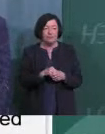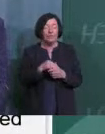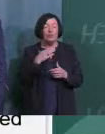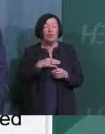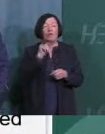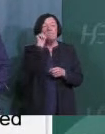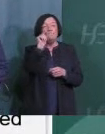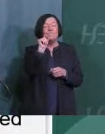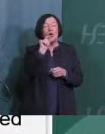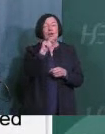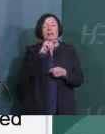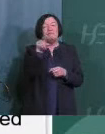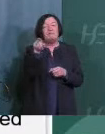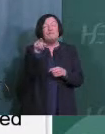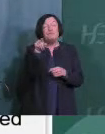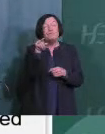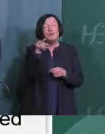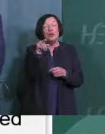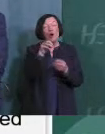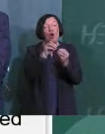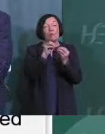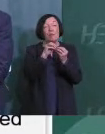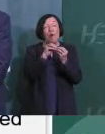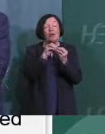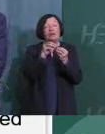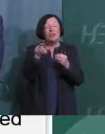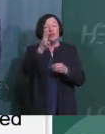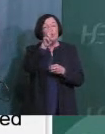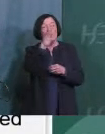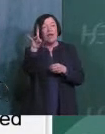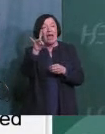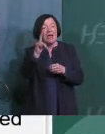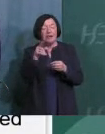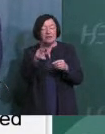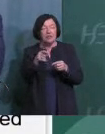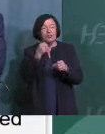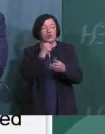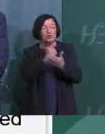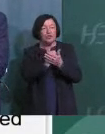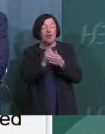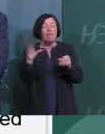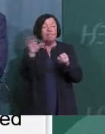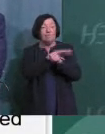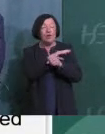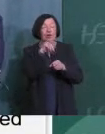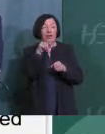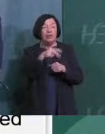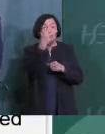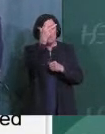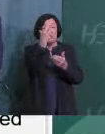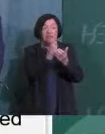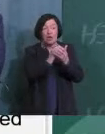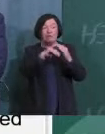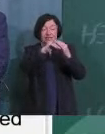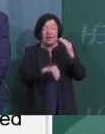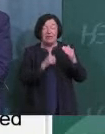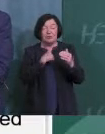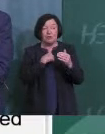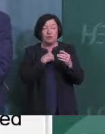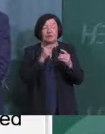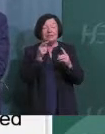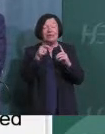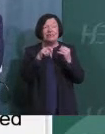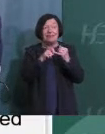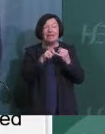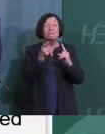Just a couple of studies to react to, again, the UK REACT study, around 13 fully vaccinated people, 3 times less likely to test positive.